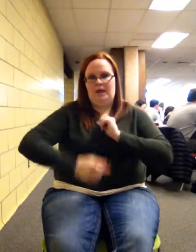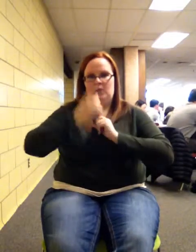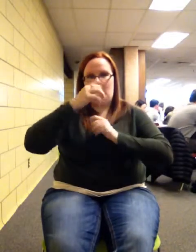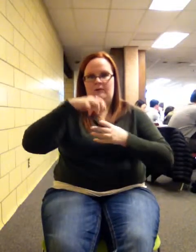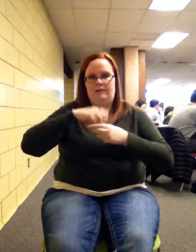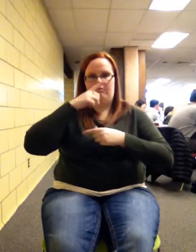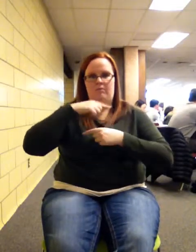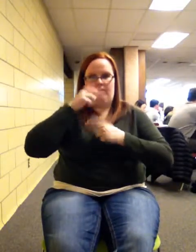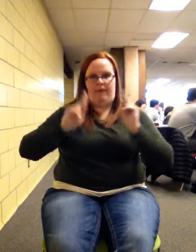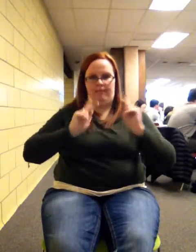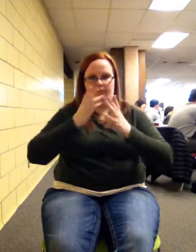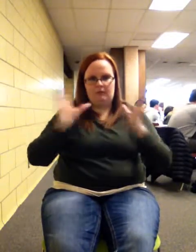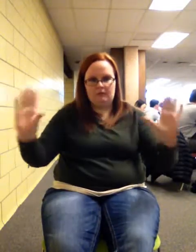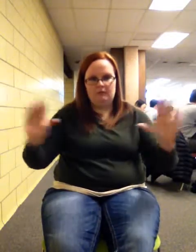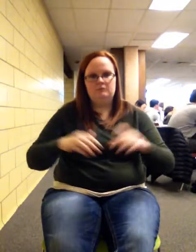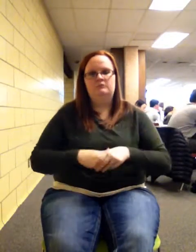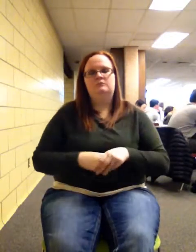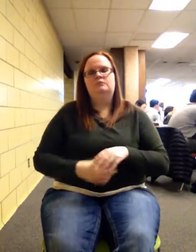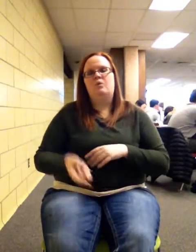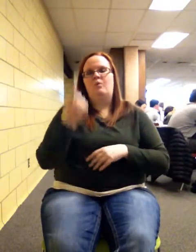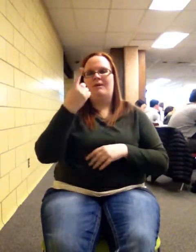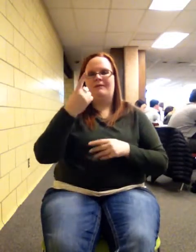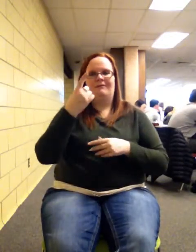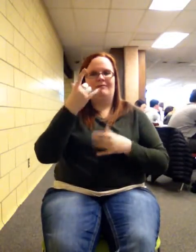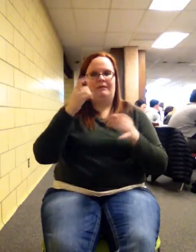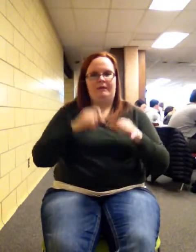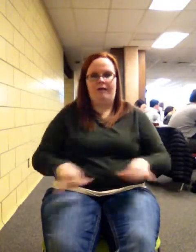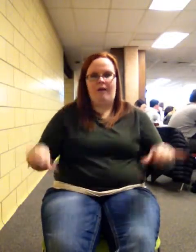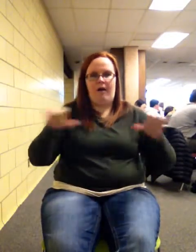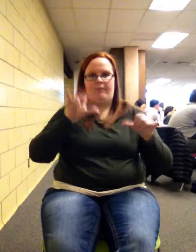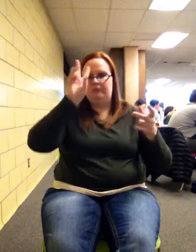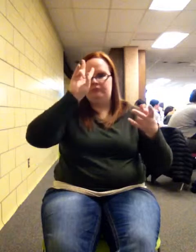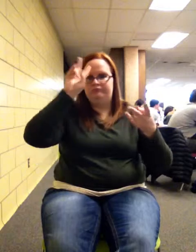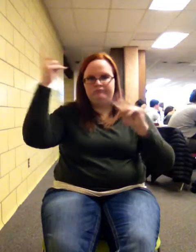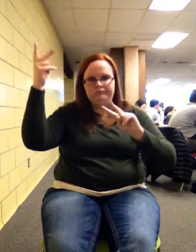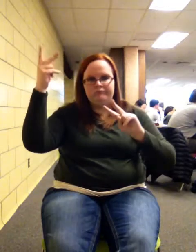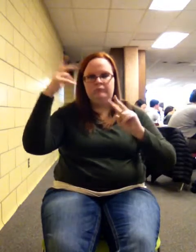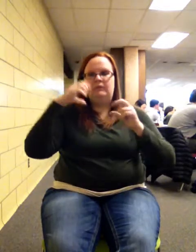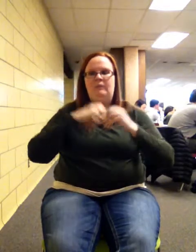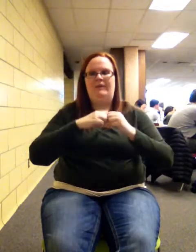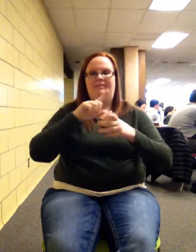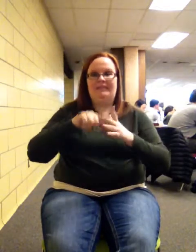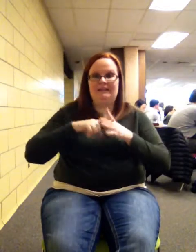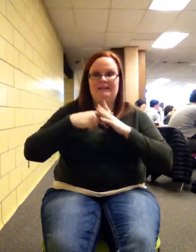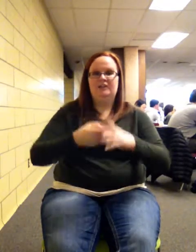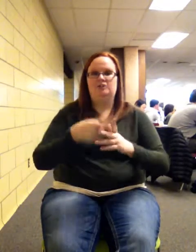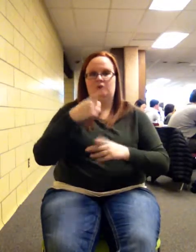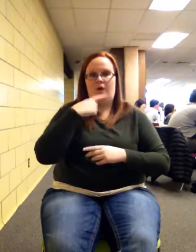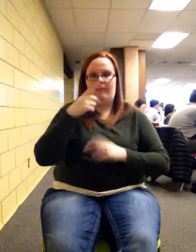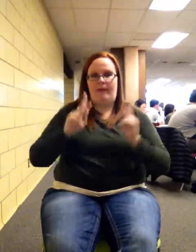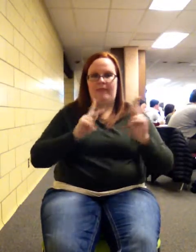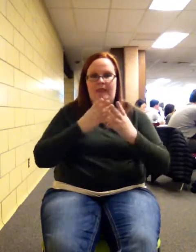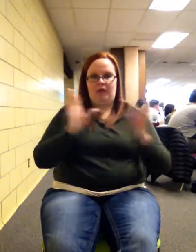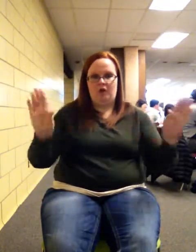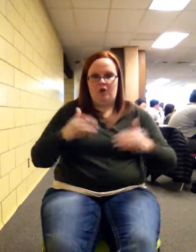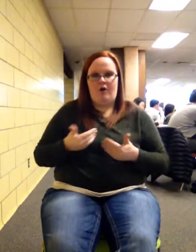So one of the common misconceptions with initial public offering A lot of times people think that that is